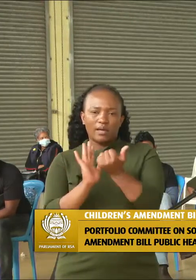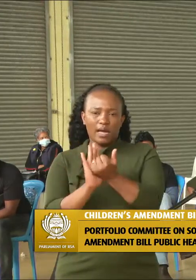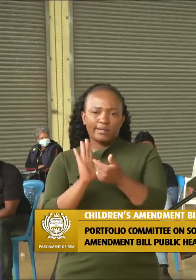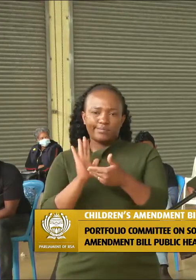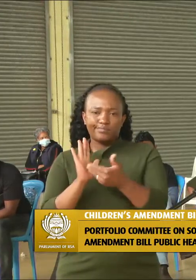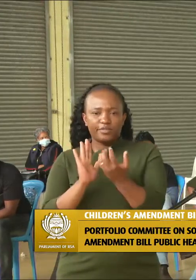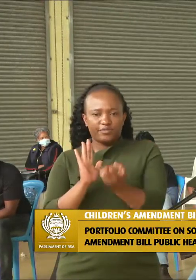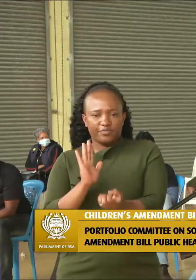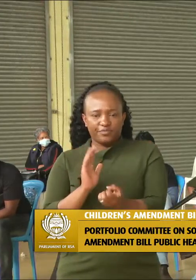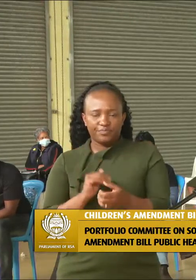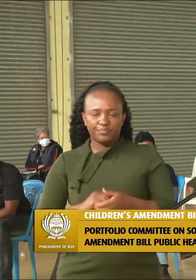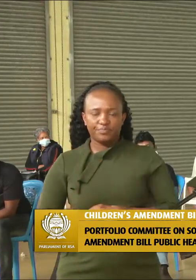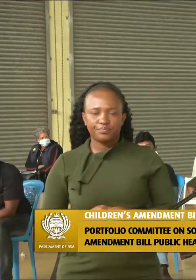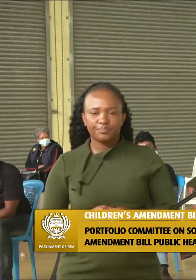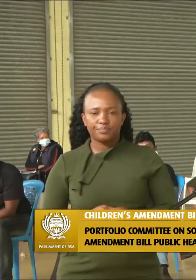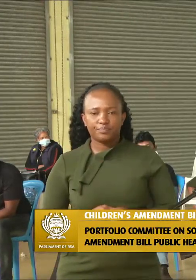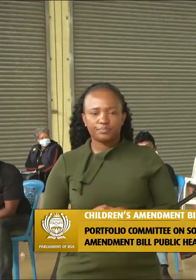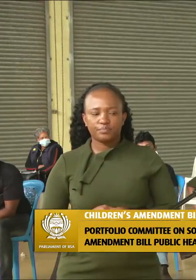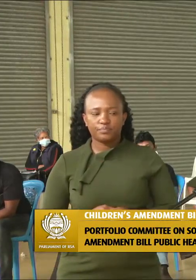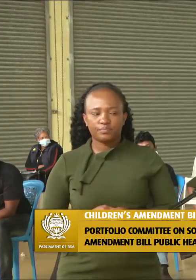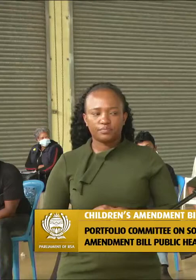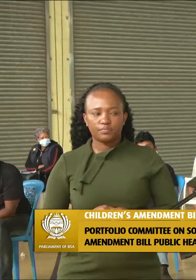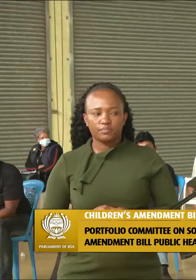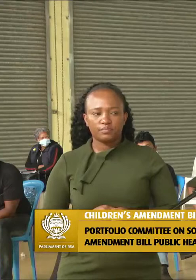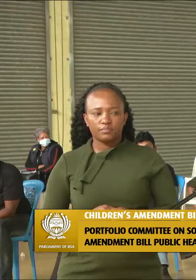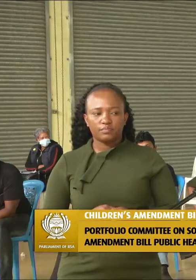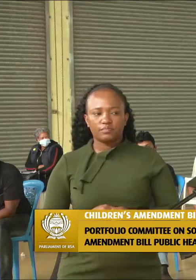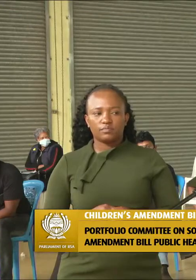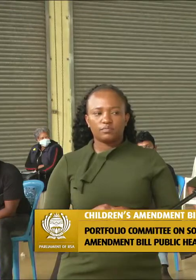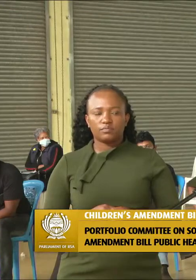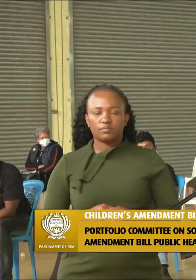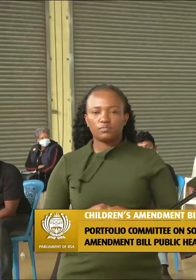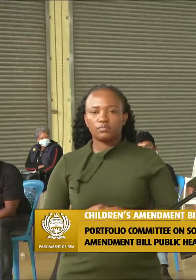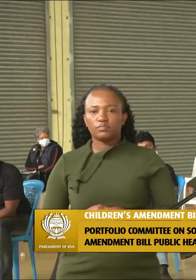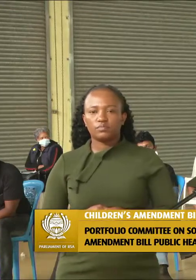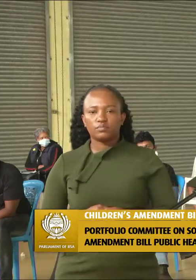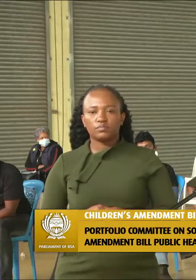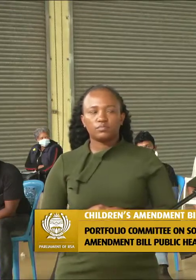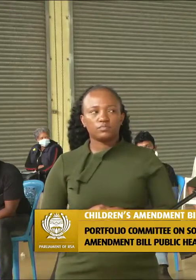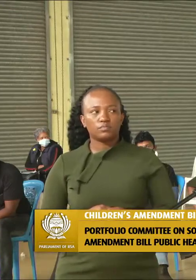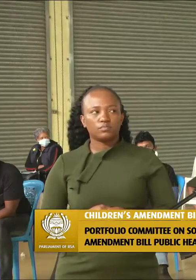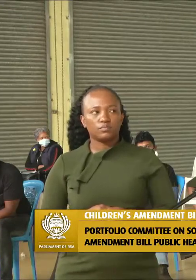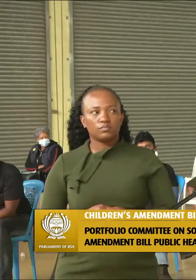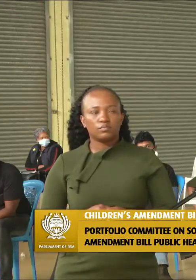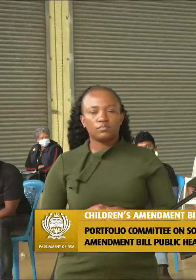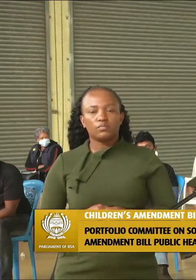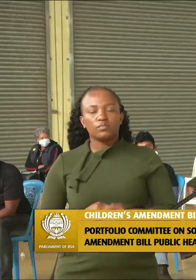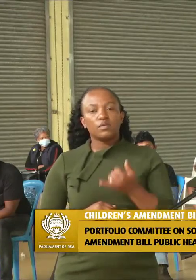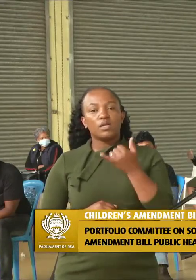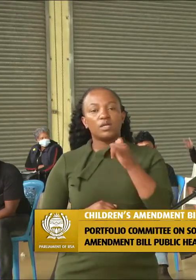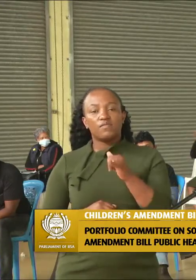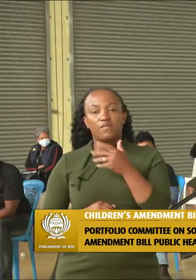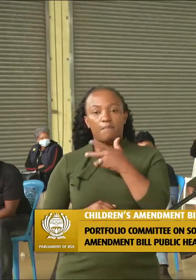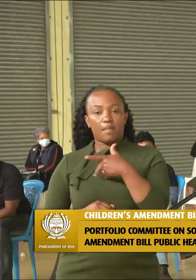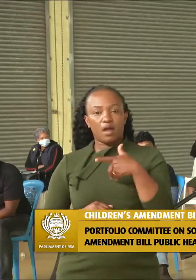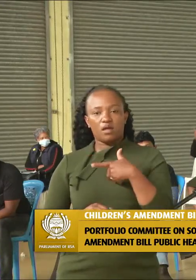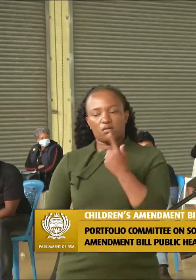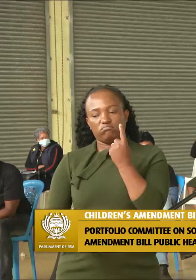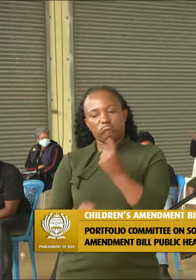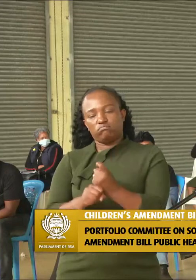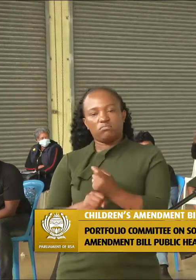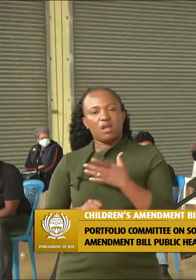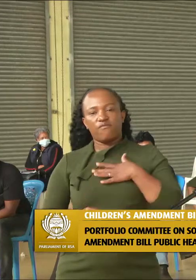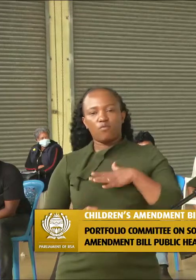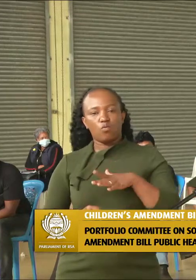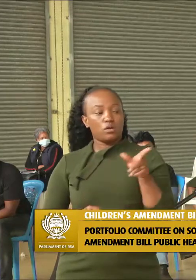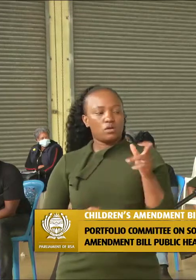zokuthi bazobambisana kanjani njengabazali. In a case where a mother refuses a father to exercise